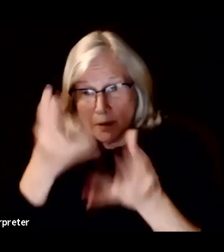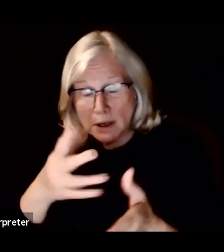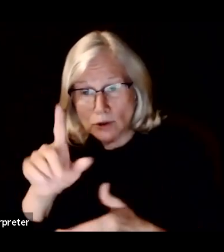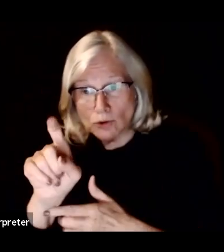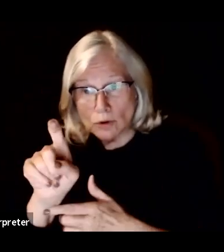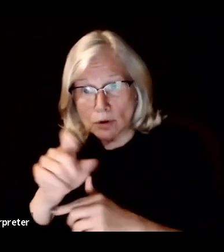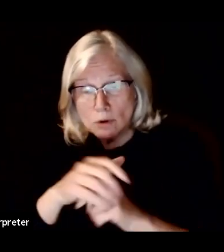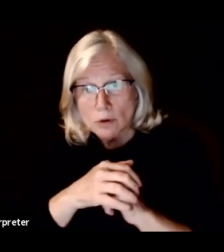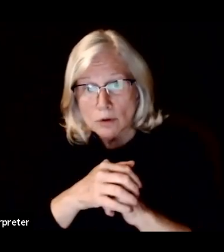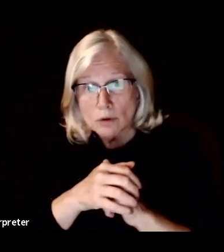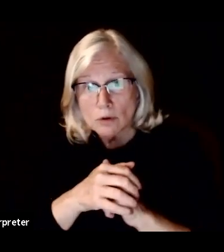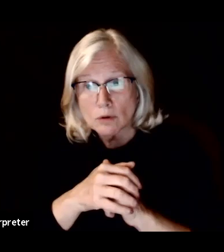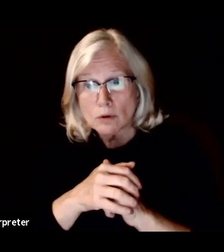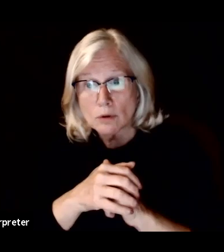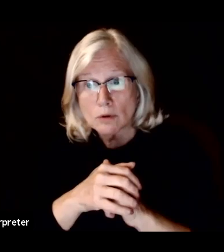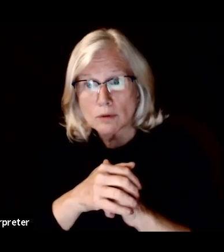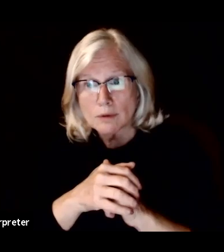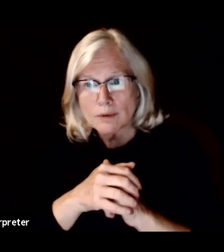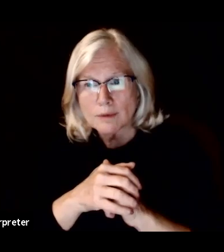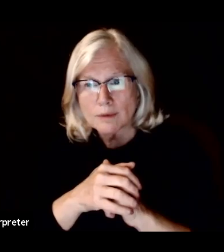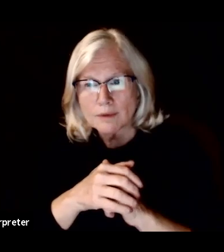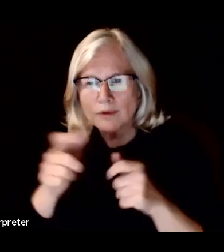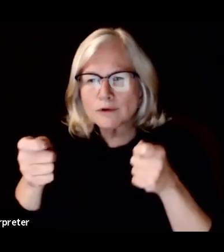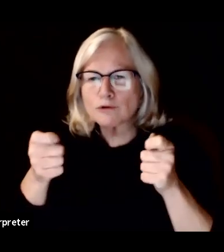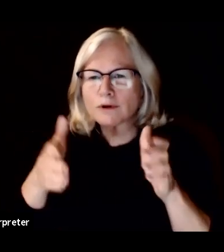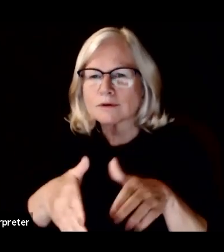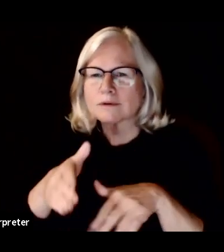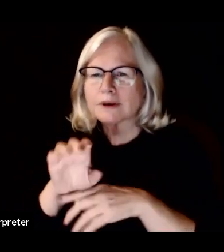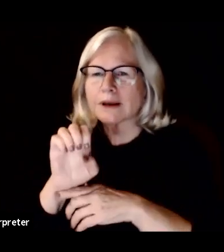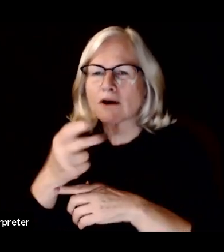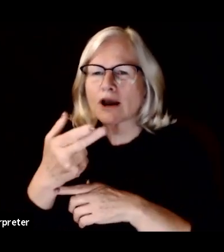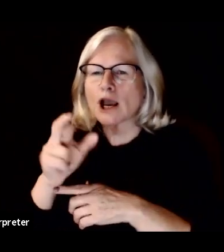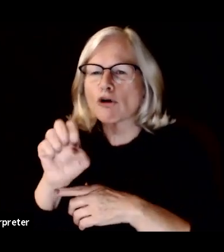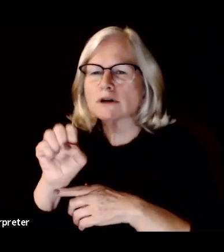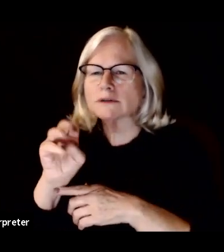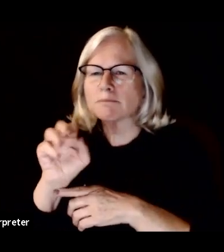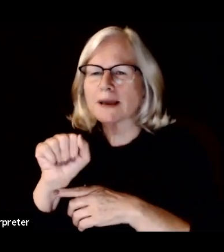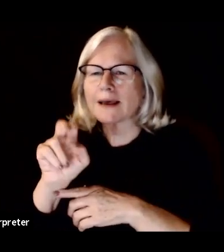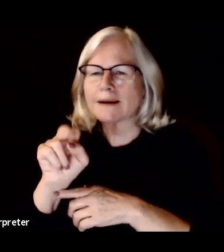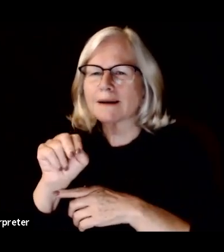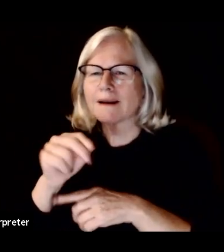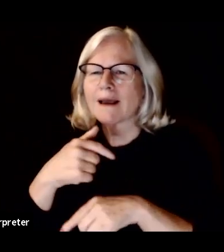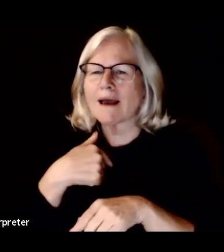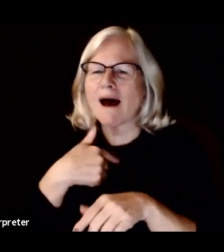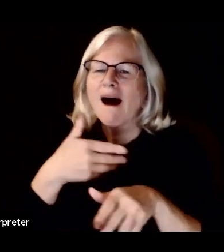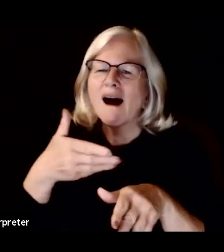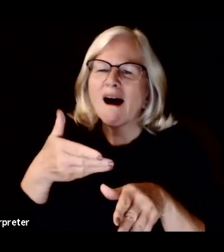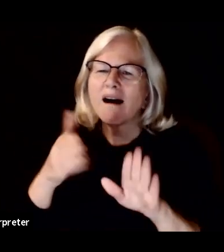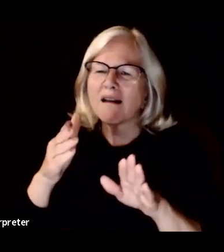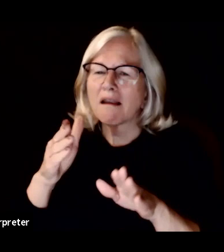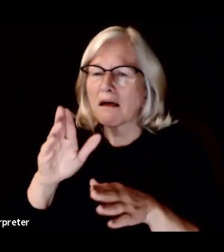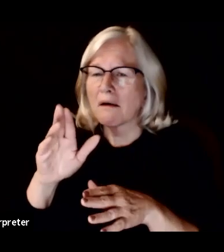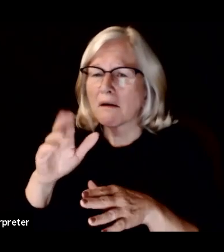I'm sorry, I don't, and I'll offer Ruth a chance too, but I'm guessing we've had our noses in COVID too